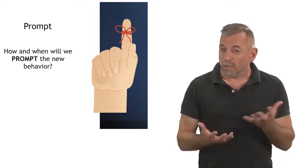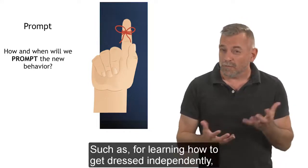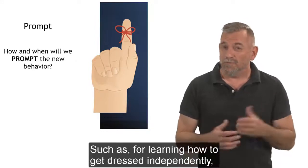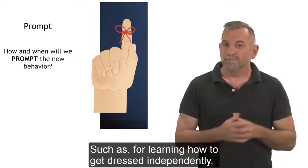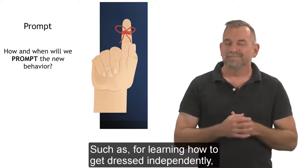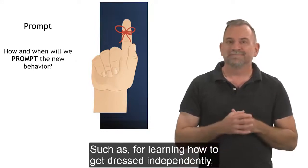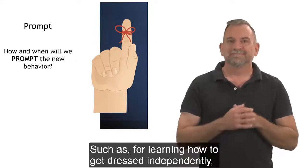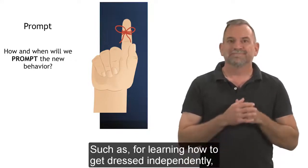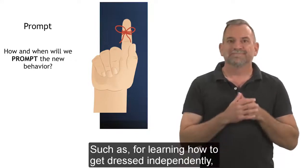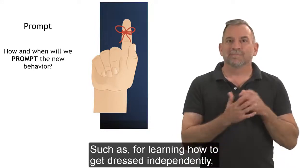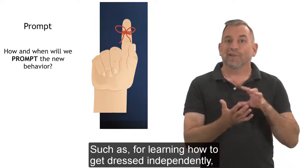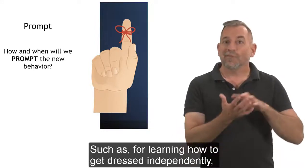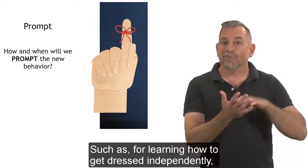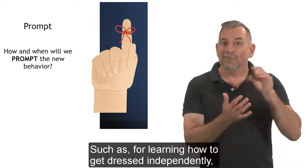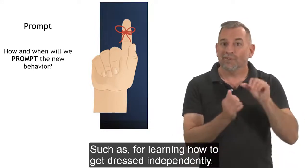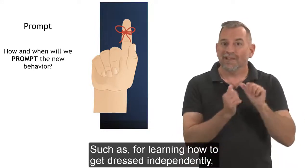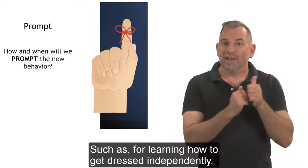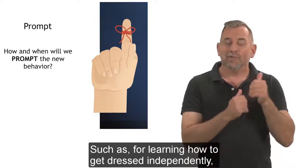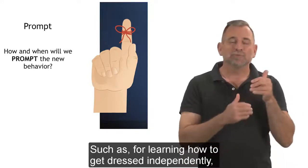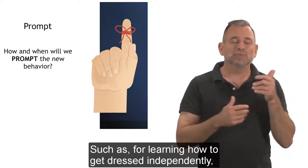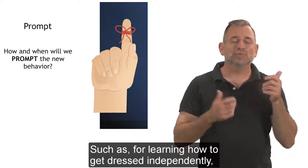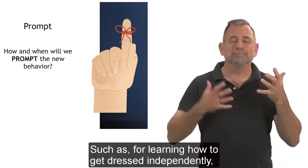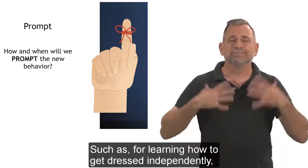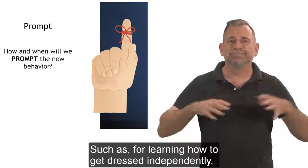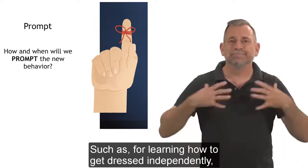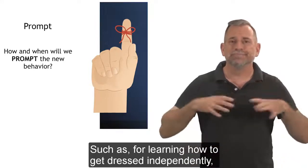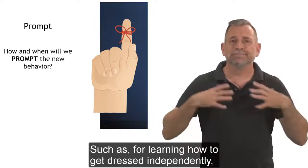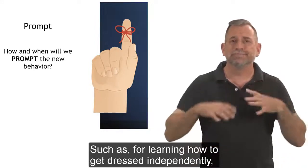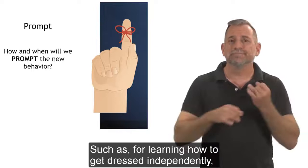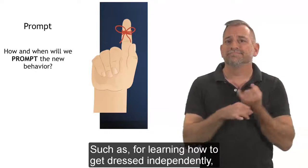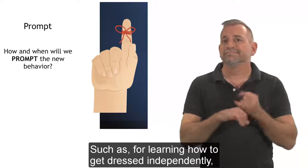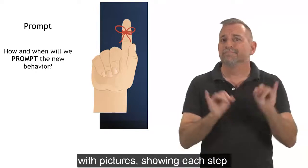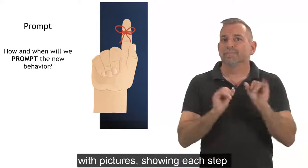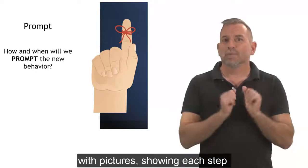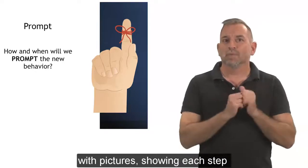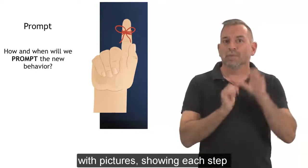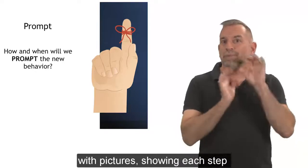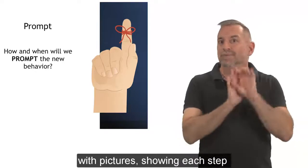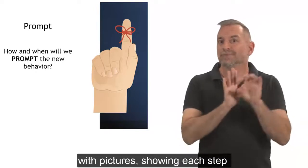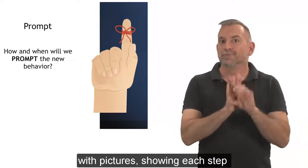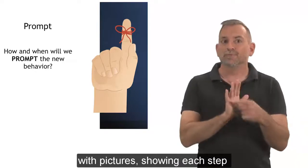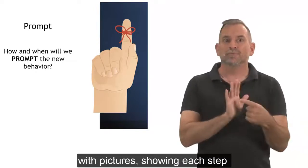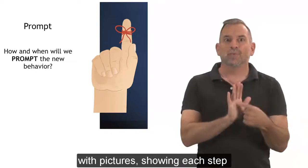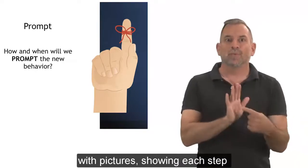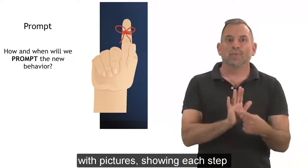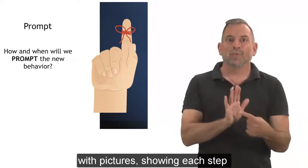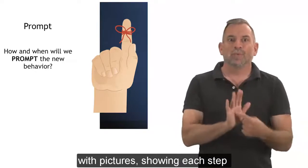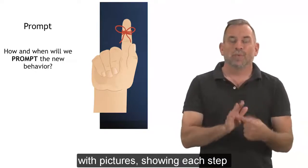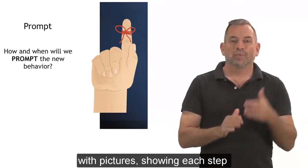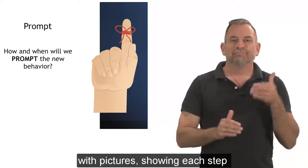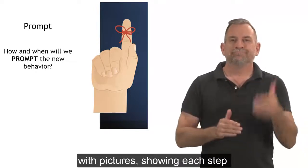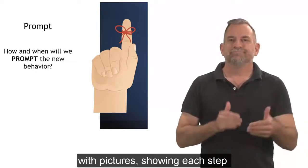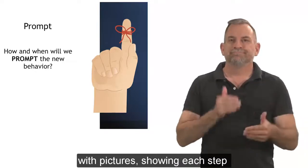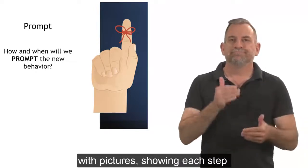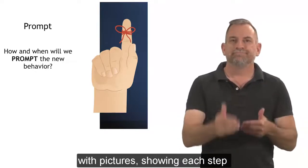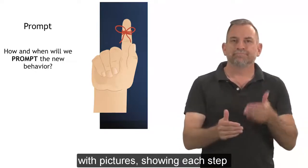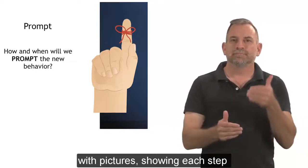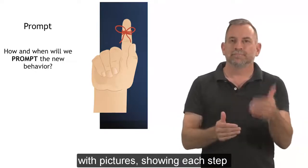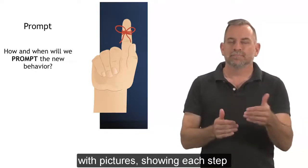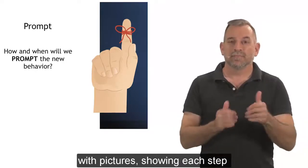such as for learning how to get dressed independently with pictures showing each step